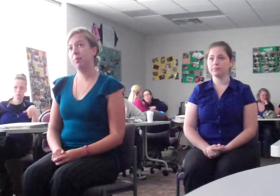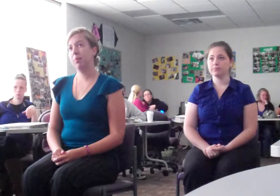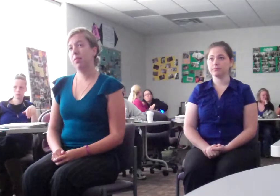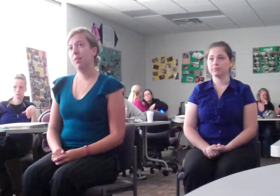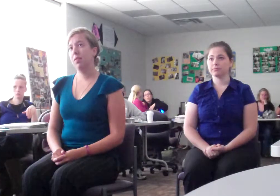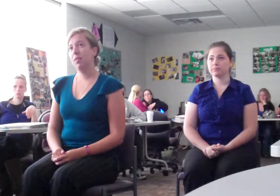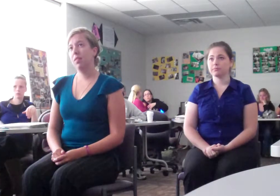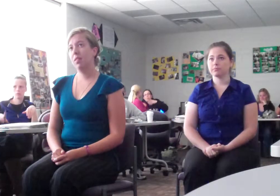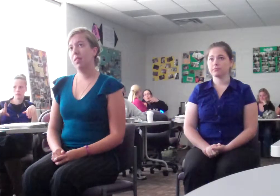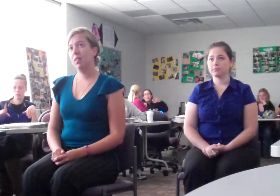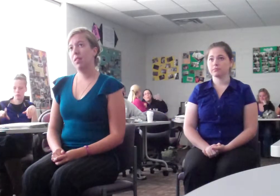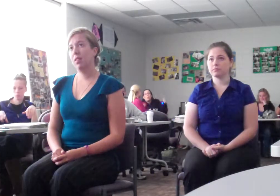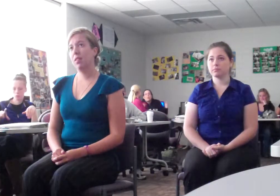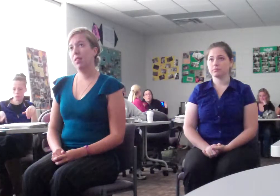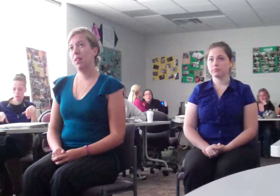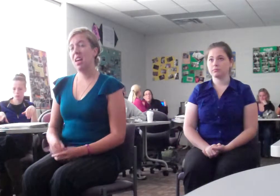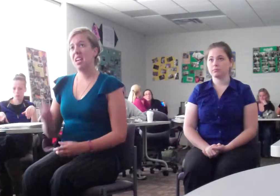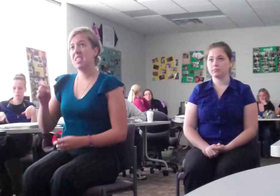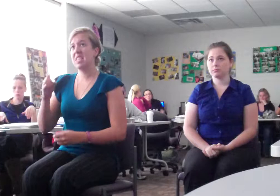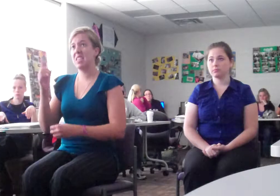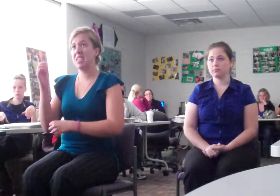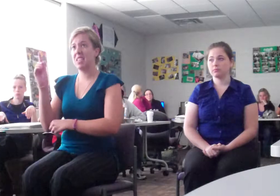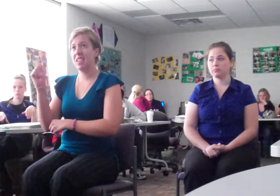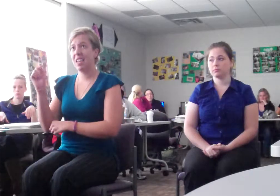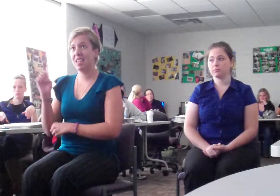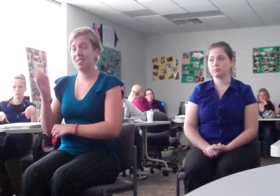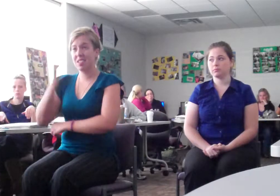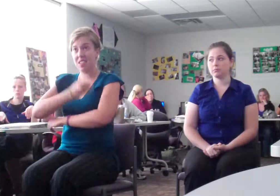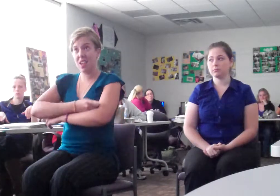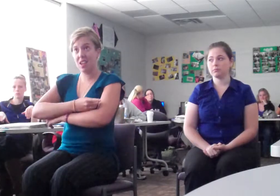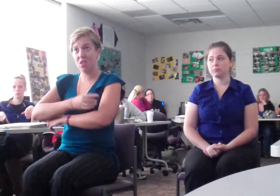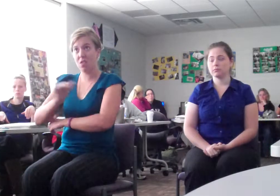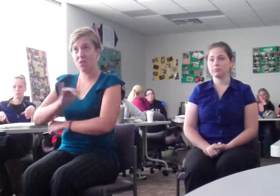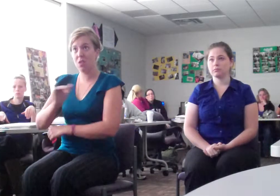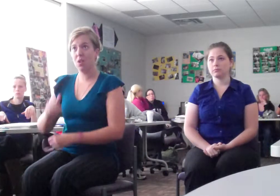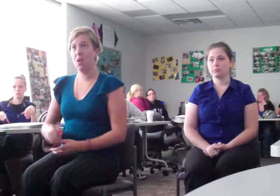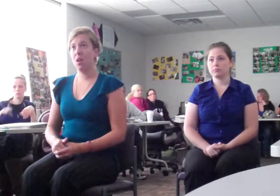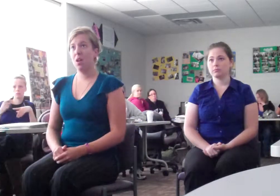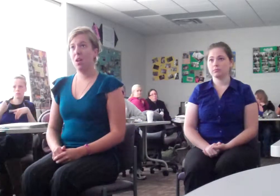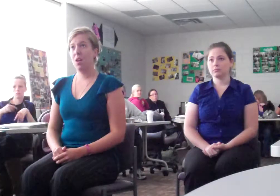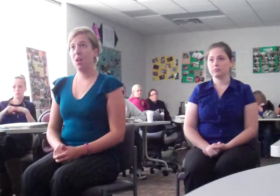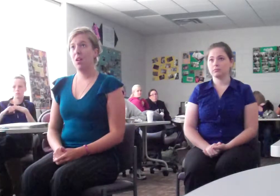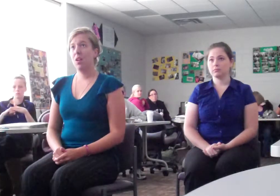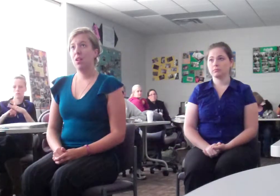I need the date as well, the day of your birth,